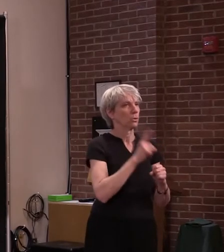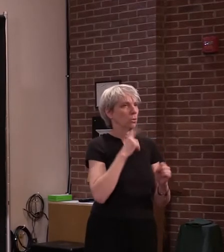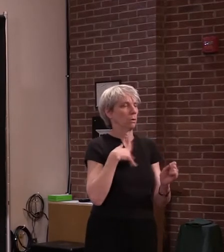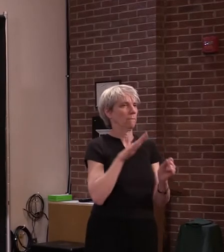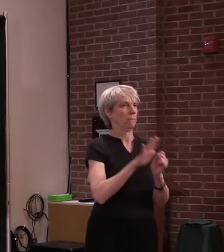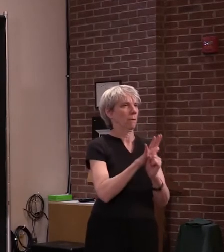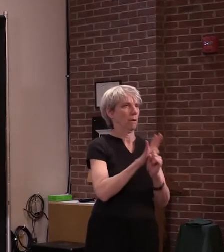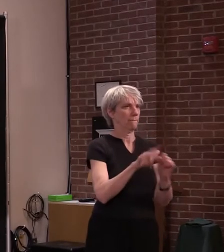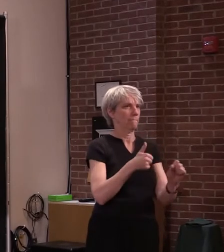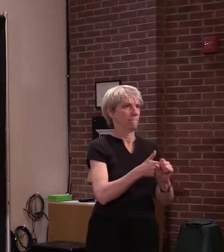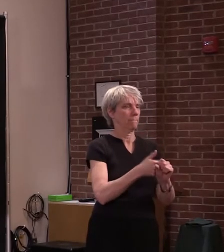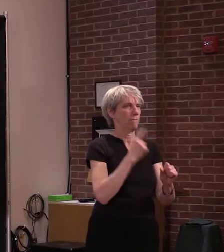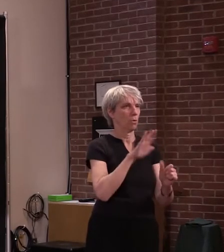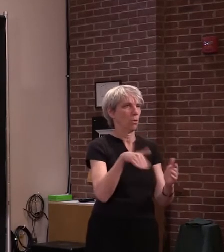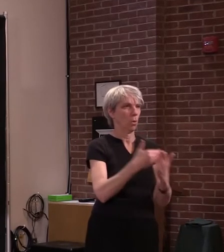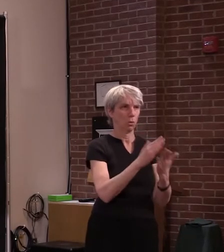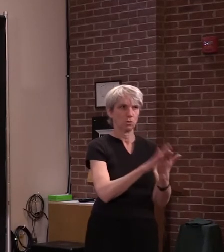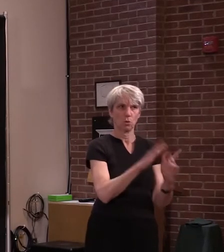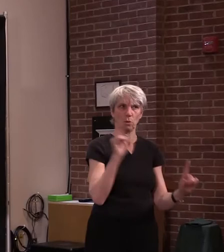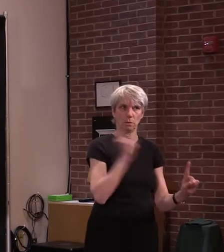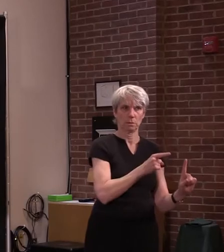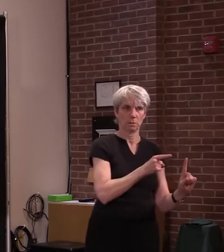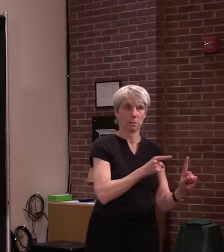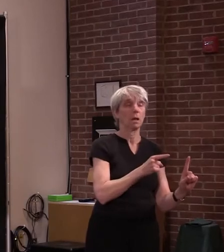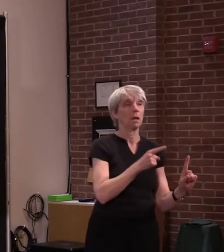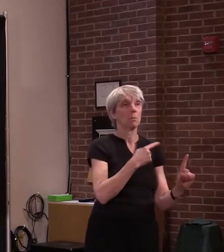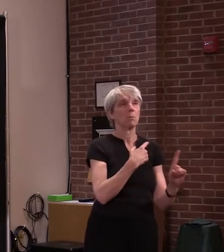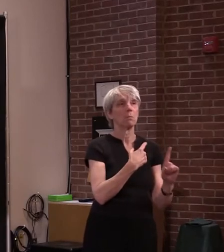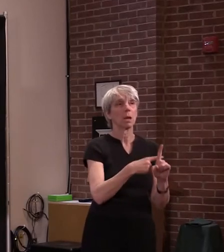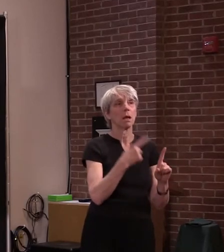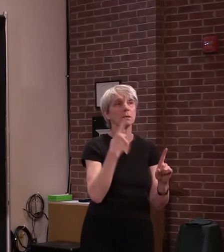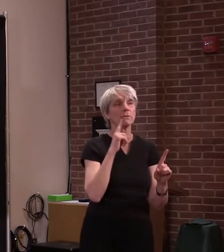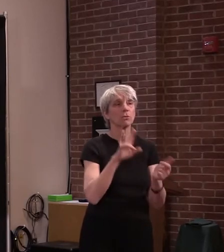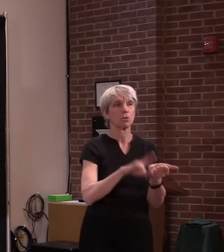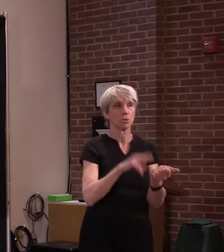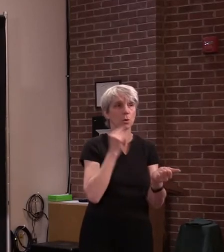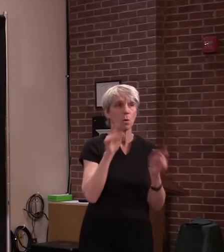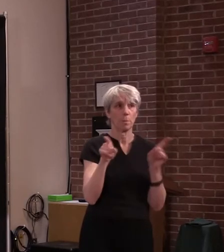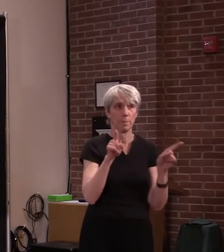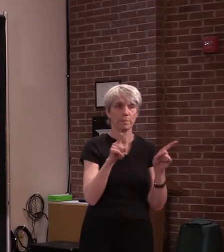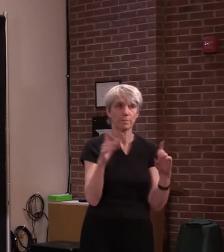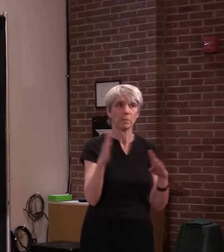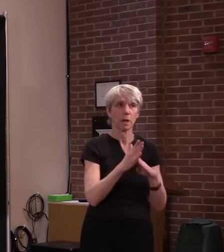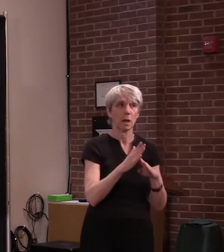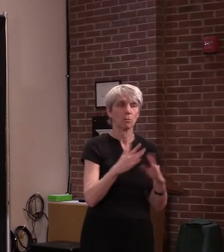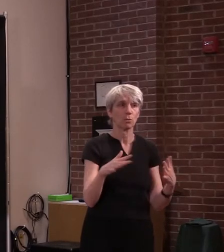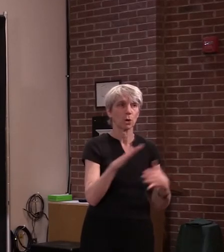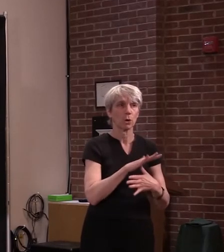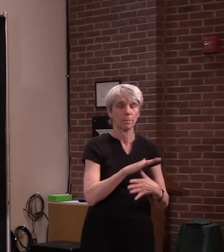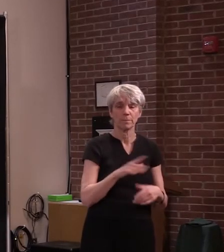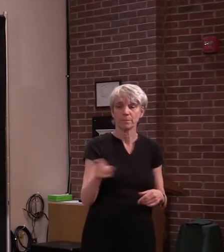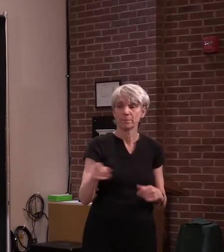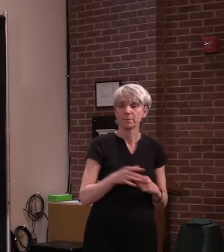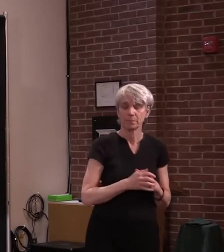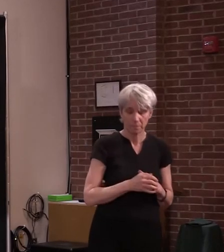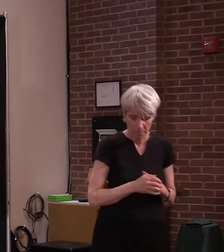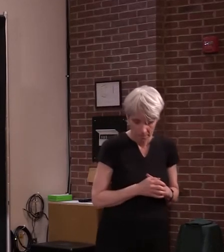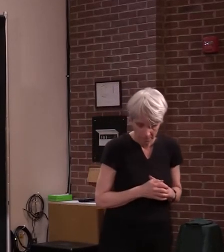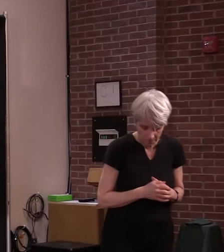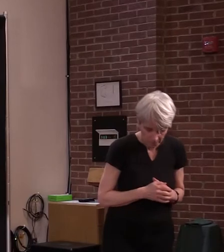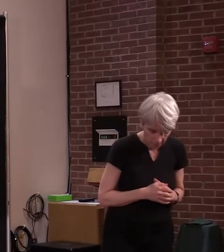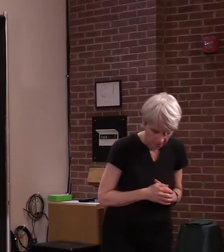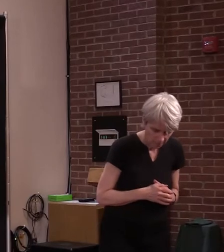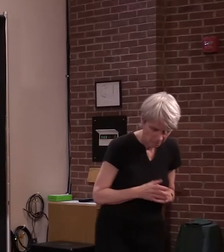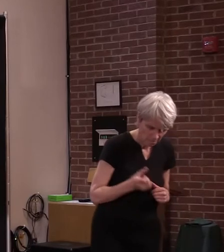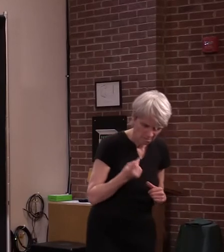what we need for the schools in particular and for the long-term care facilities. And do we have a rough ballpark of what that, so